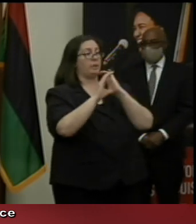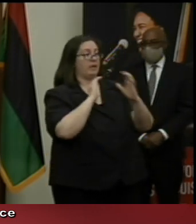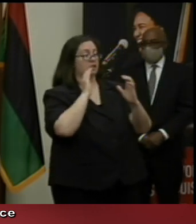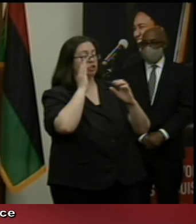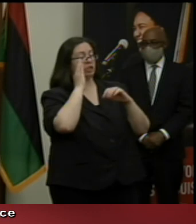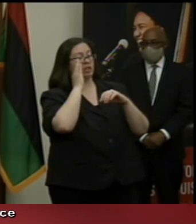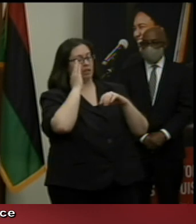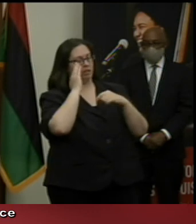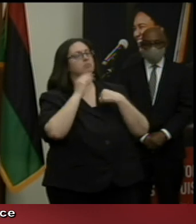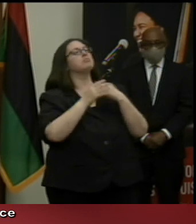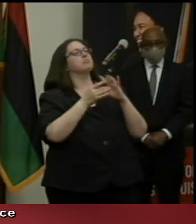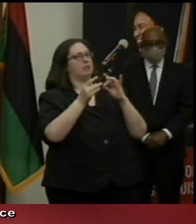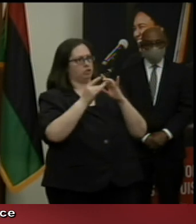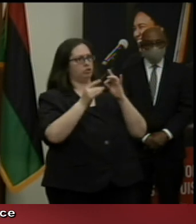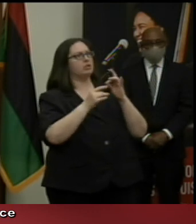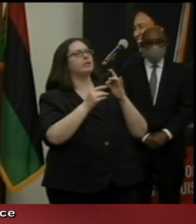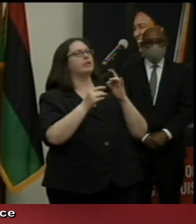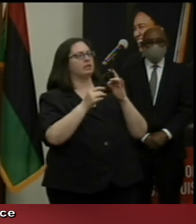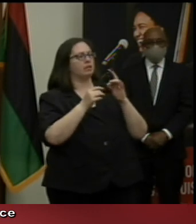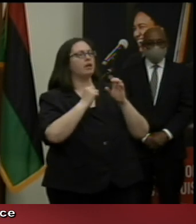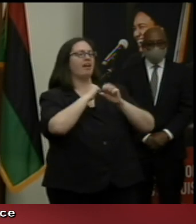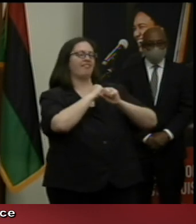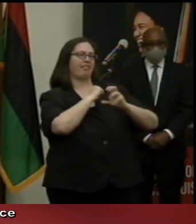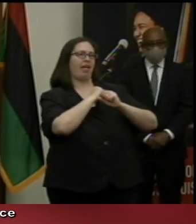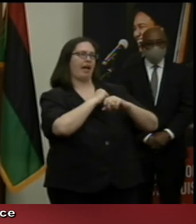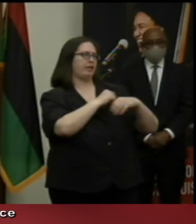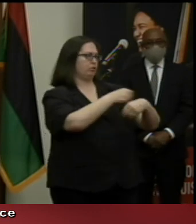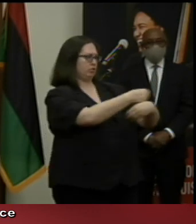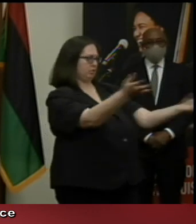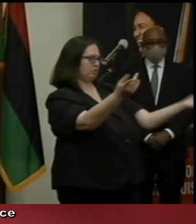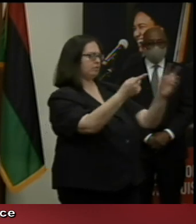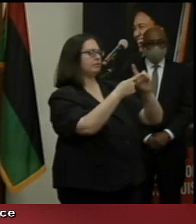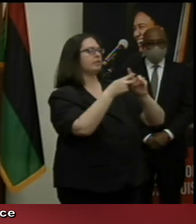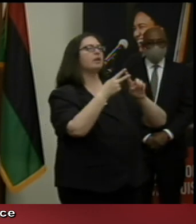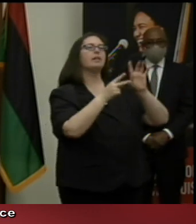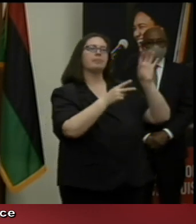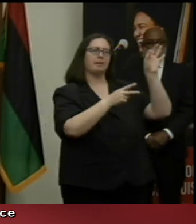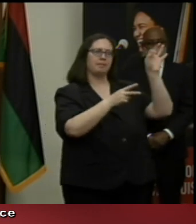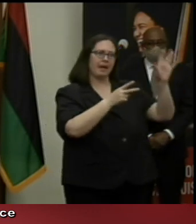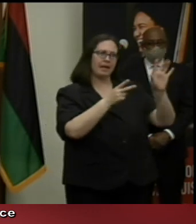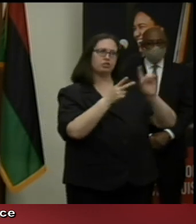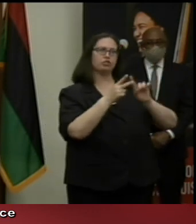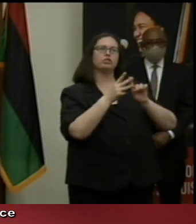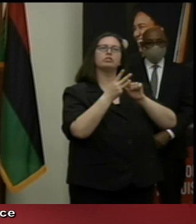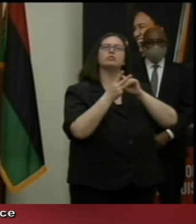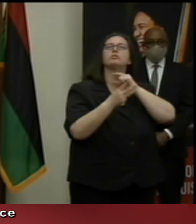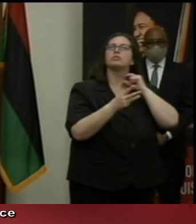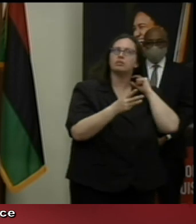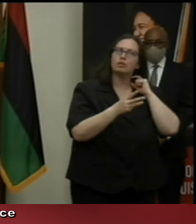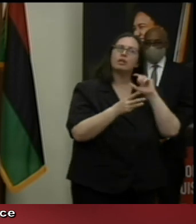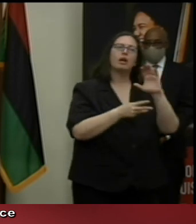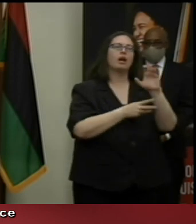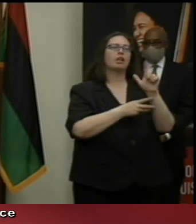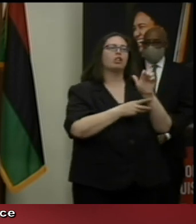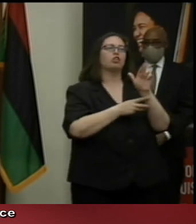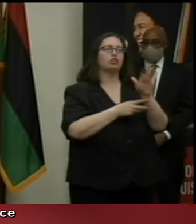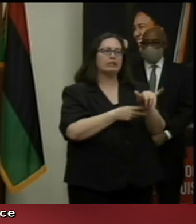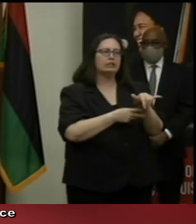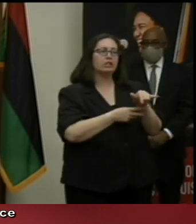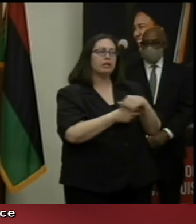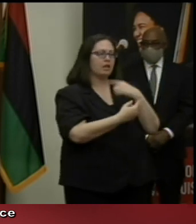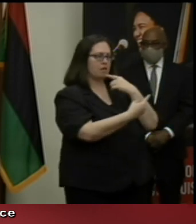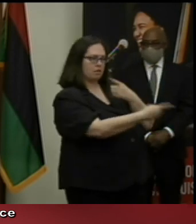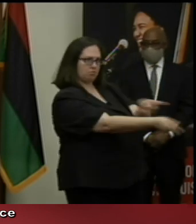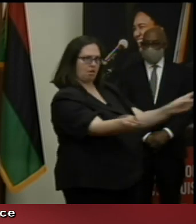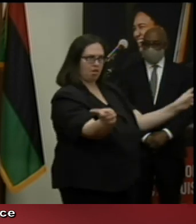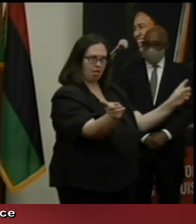think I mentioned that we are flyering neighborhoods. We are using pastors, the clergy, to try to get the message out. We are